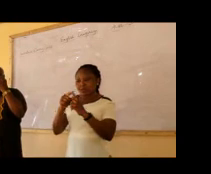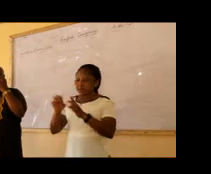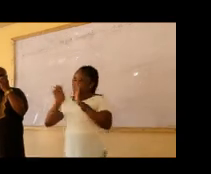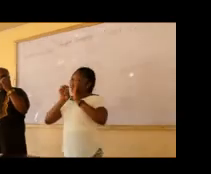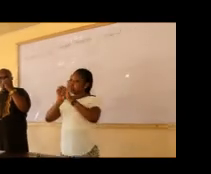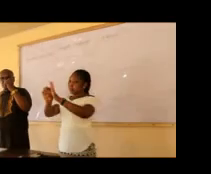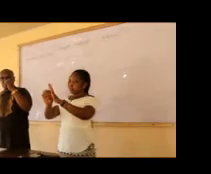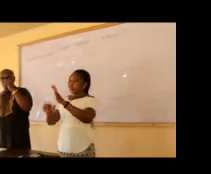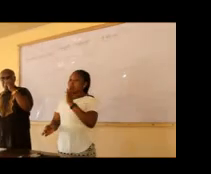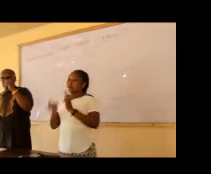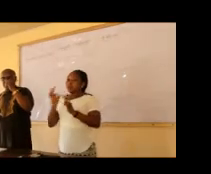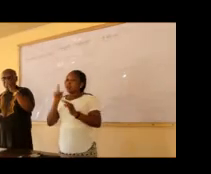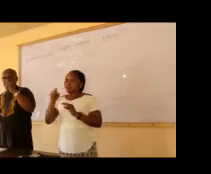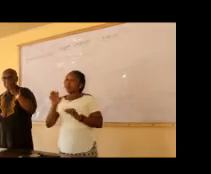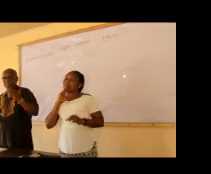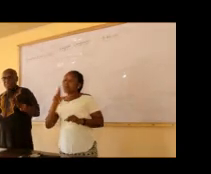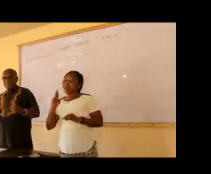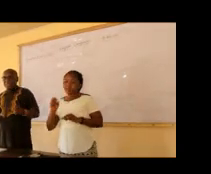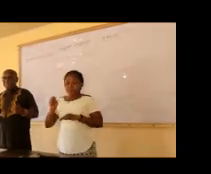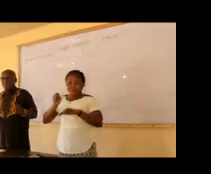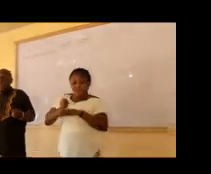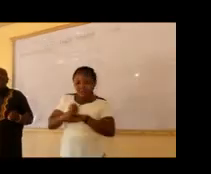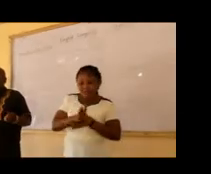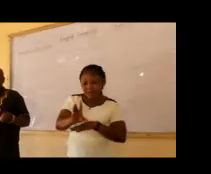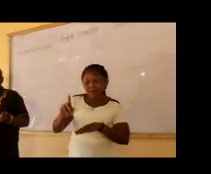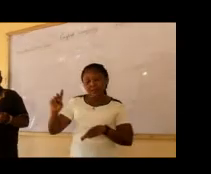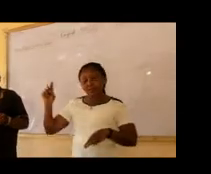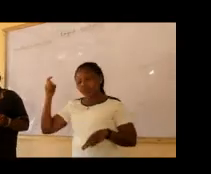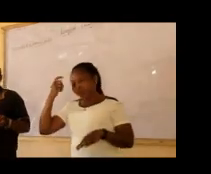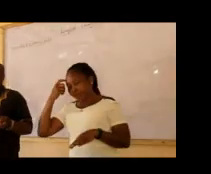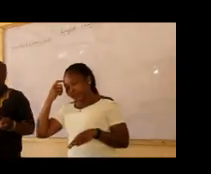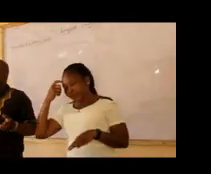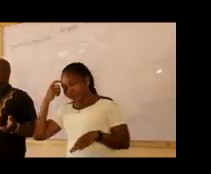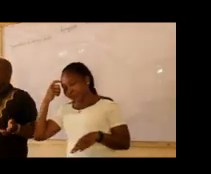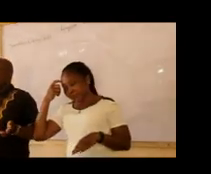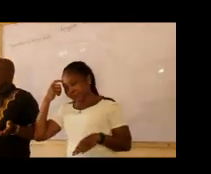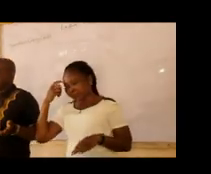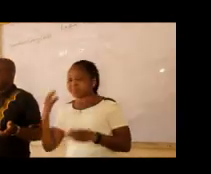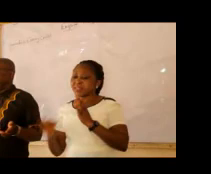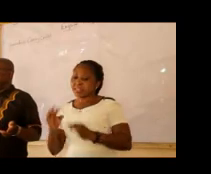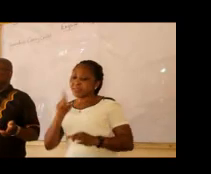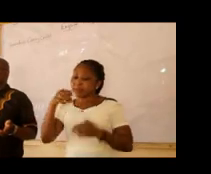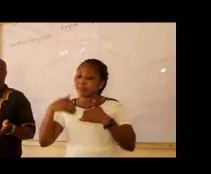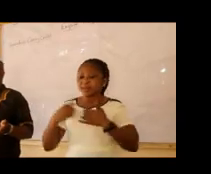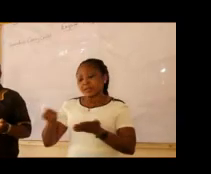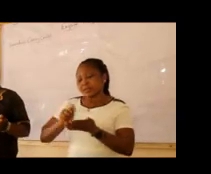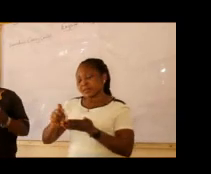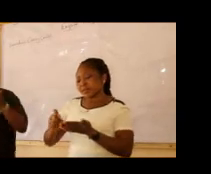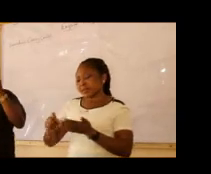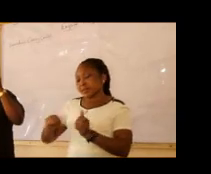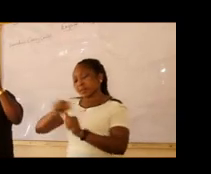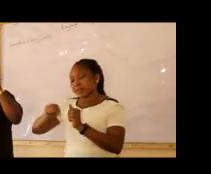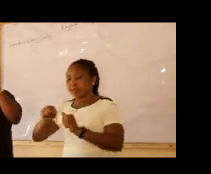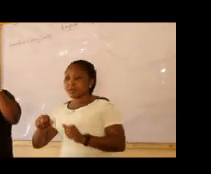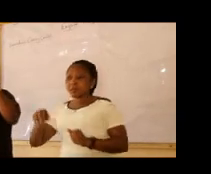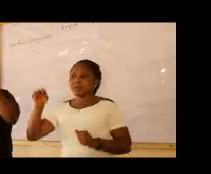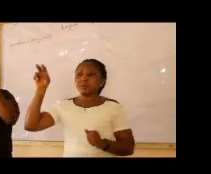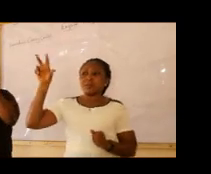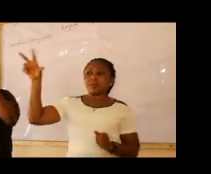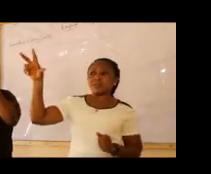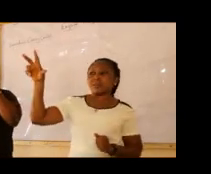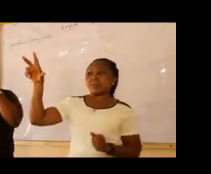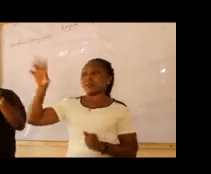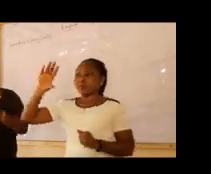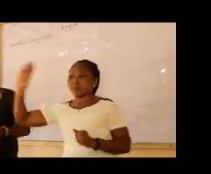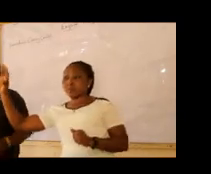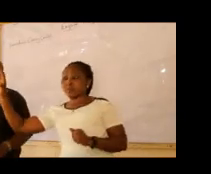of road traffic, if you have written about 300, 350, or